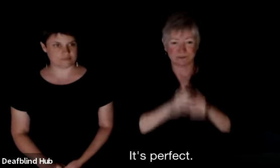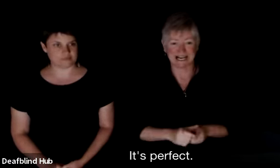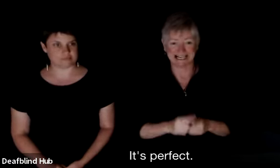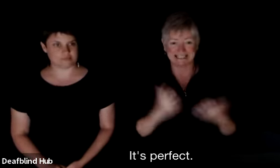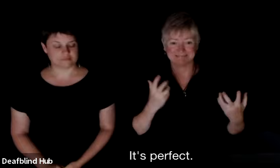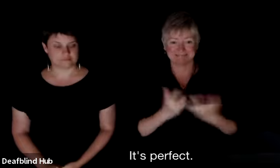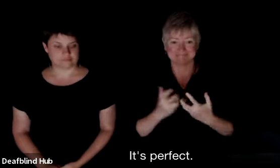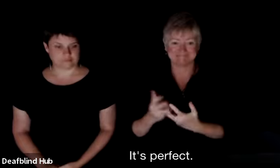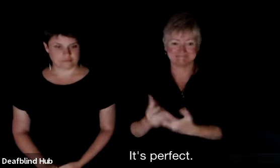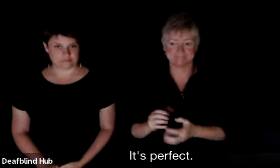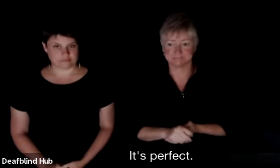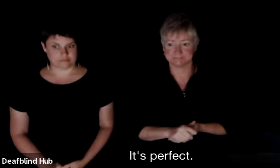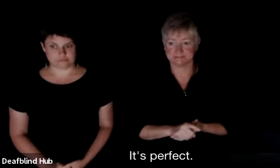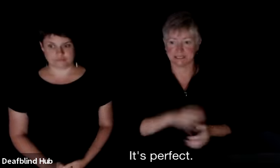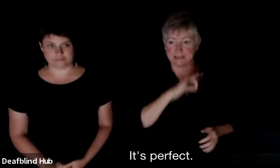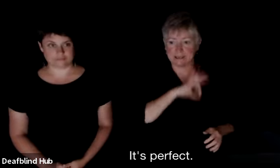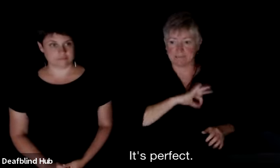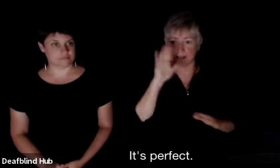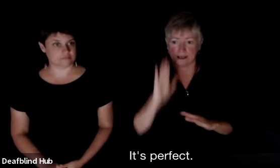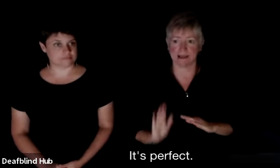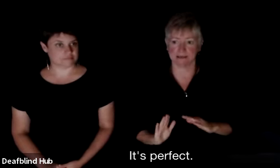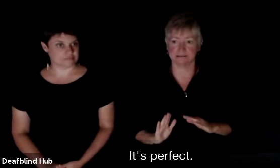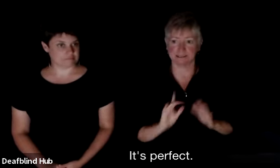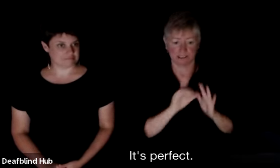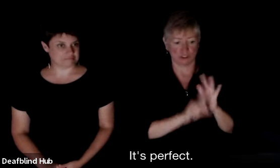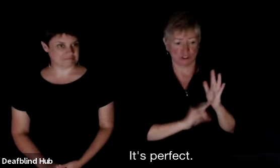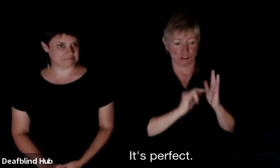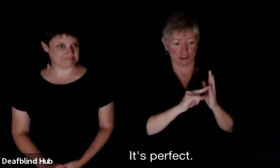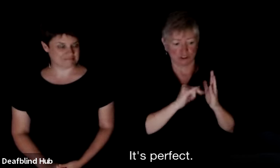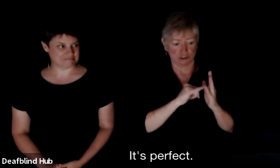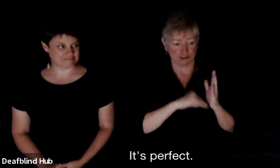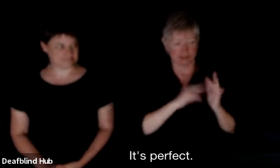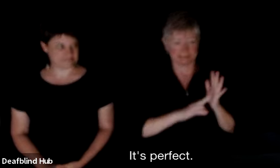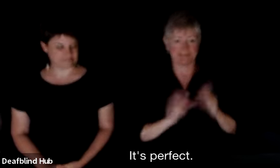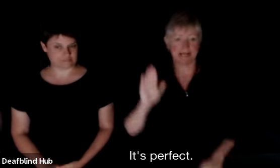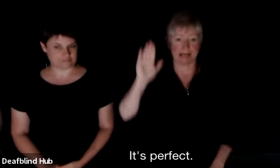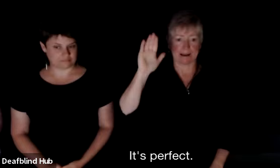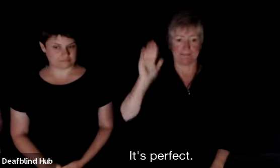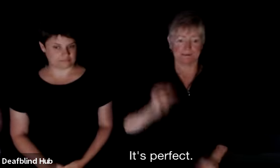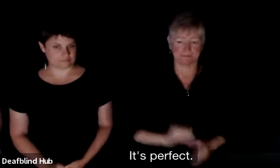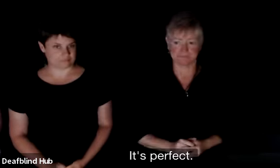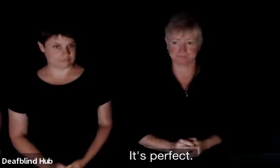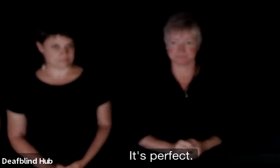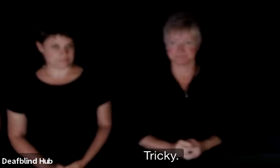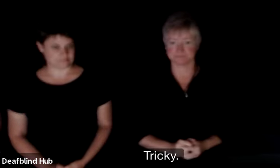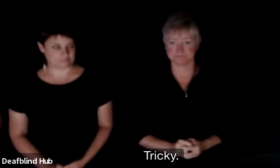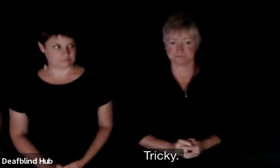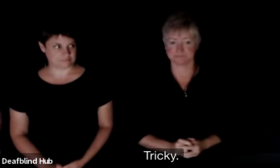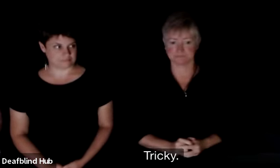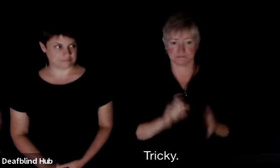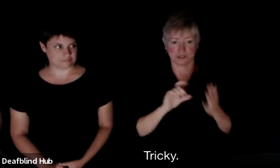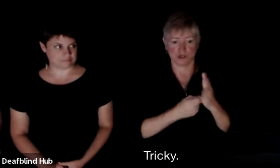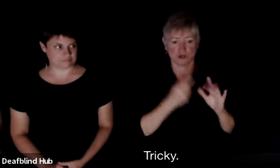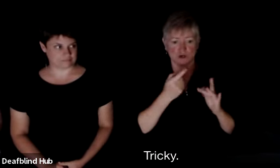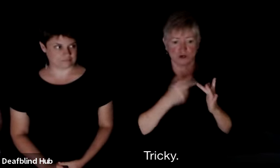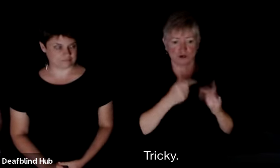And Paola's hand is down now and Justin's hand is up. okay. So Craig, can you bring Justin across?